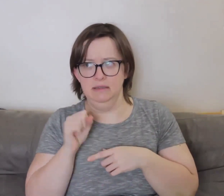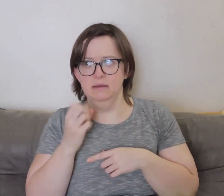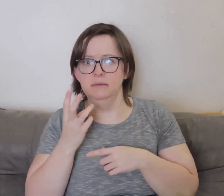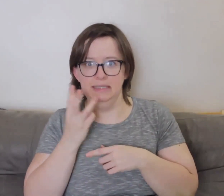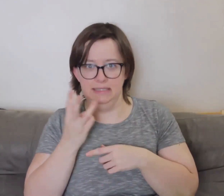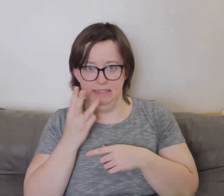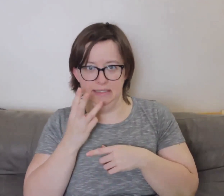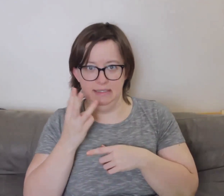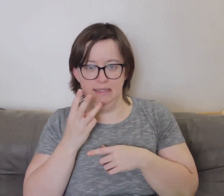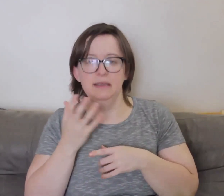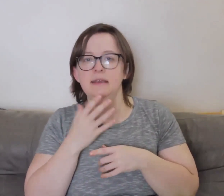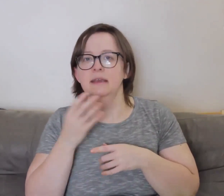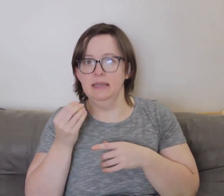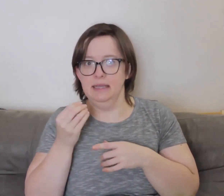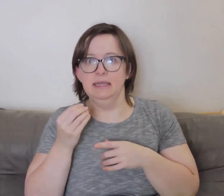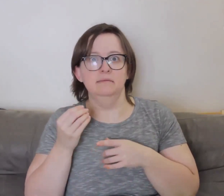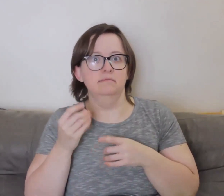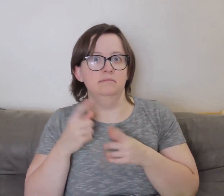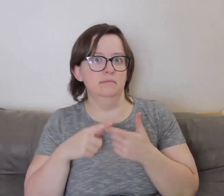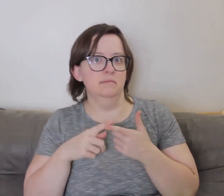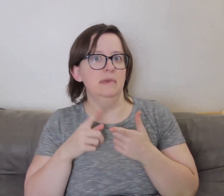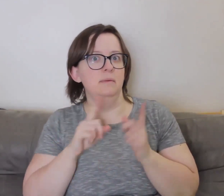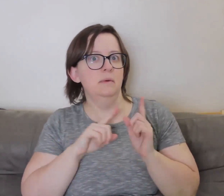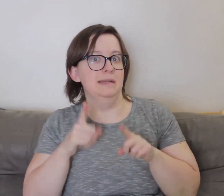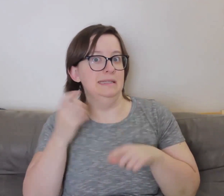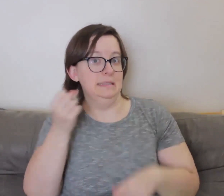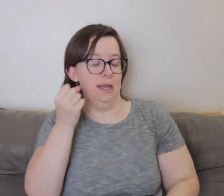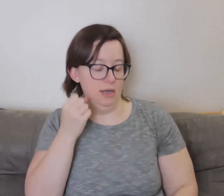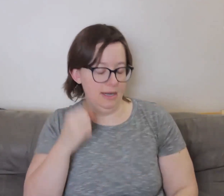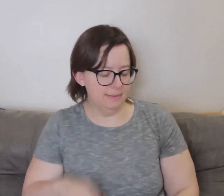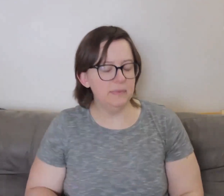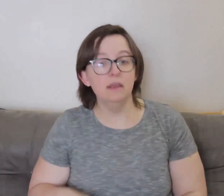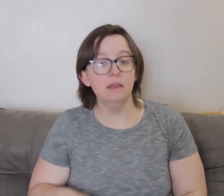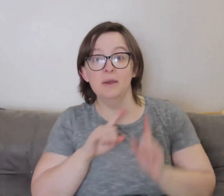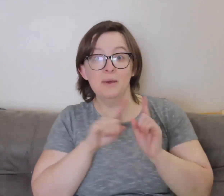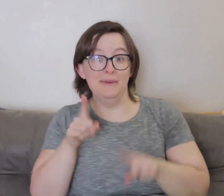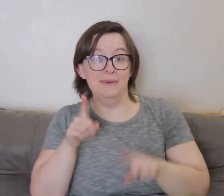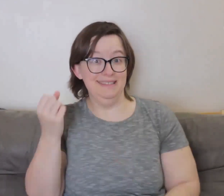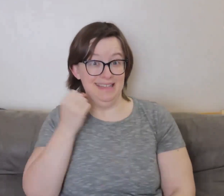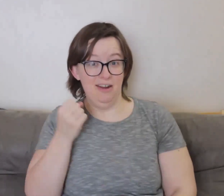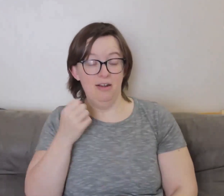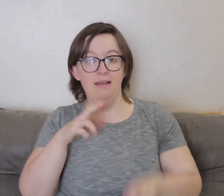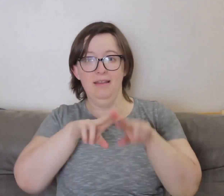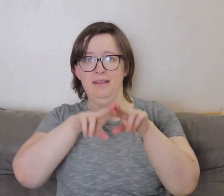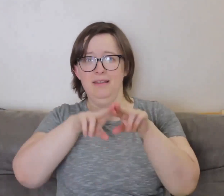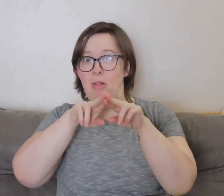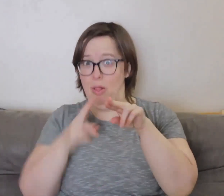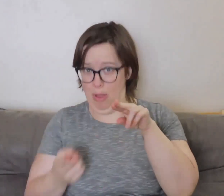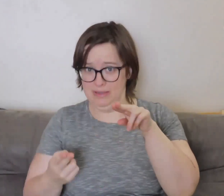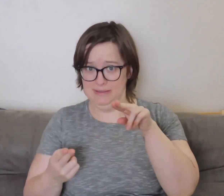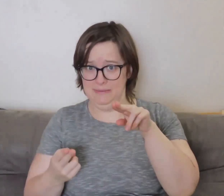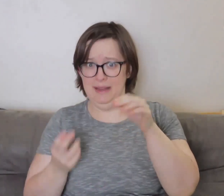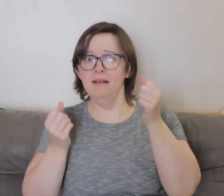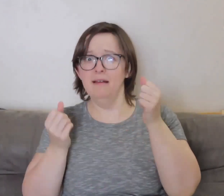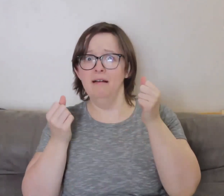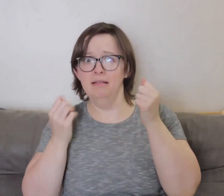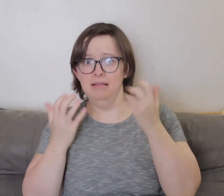I'm trying to remember. Yeah, the birth was on a Wednesday and we went to the doctor on Saturday. So yeah, that Saturday, the baby